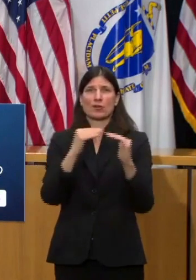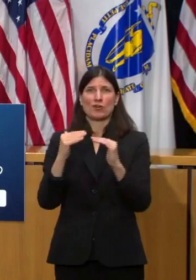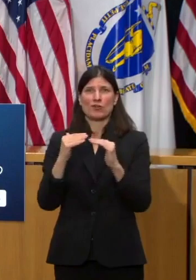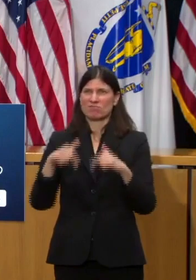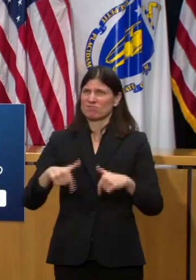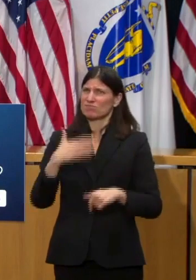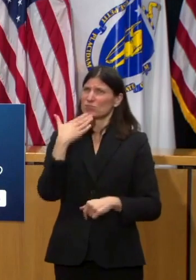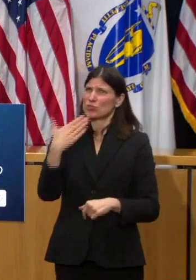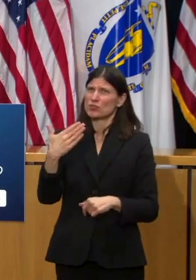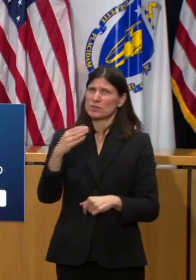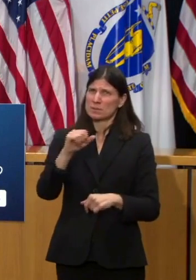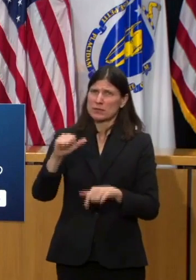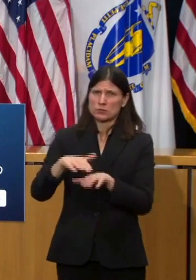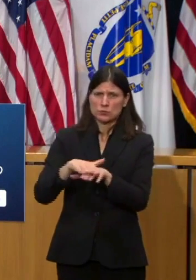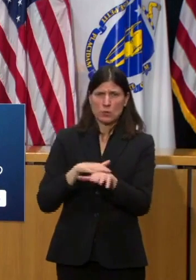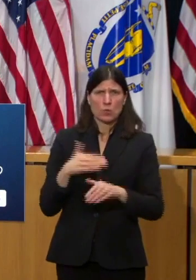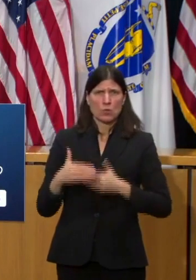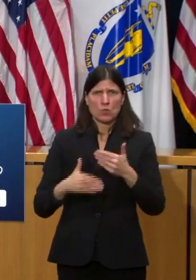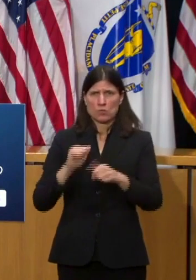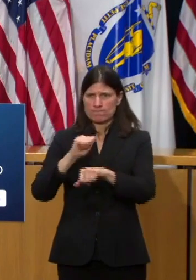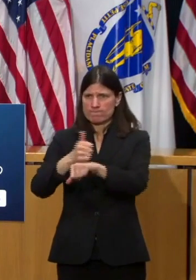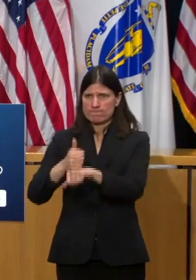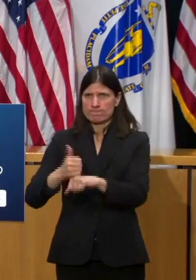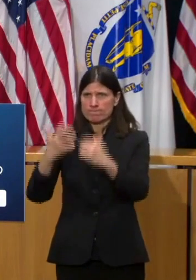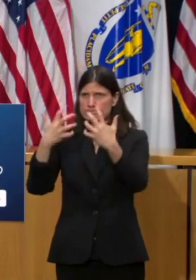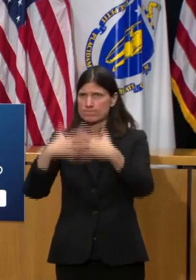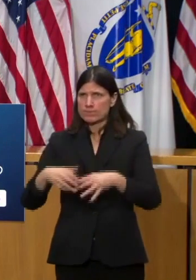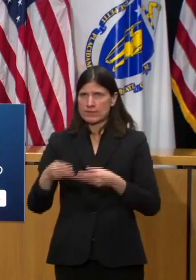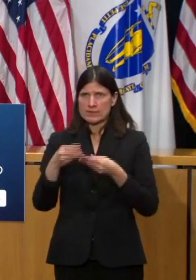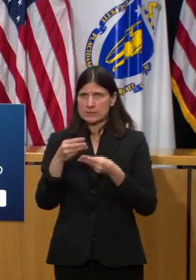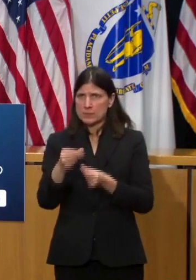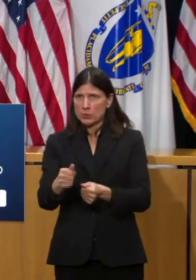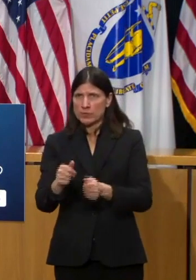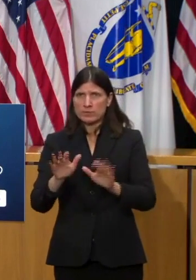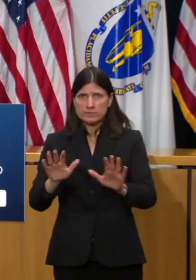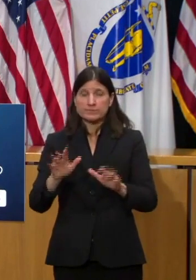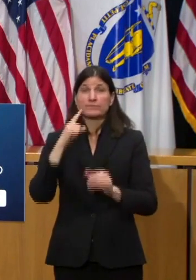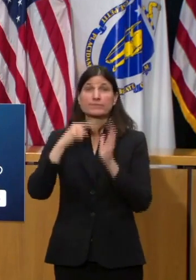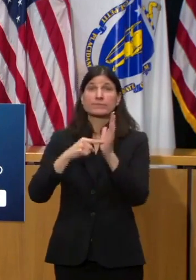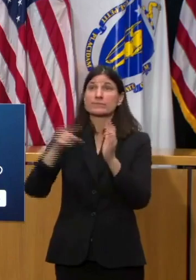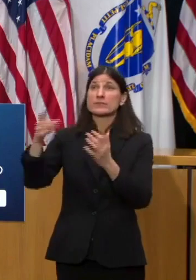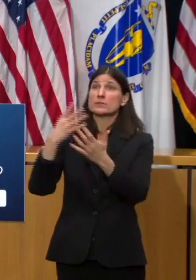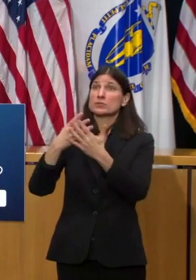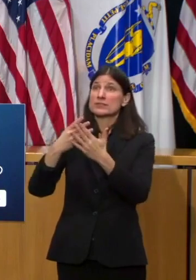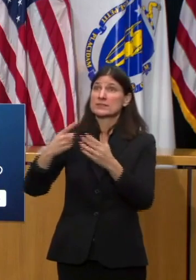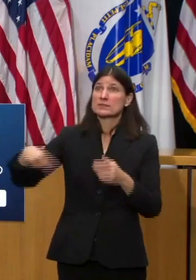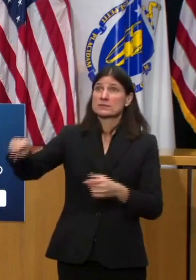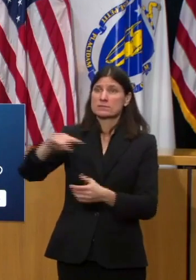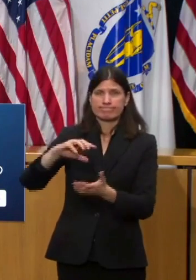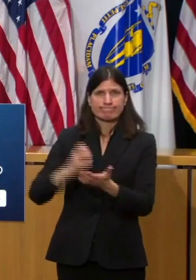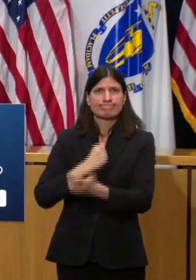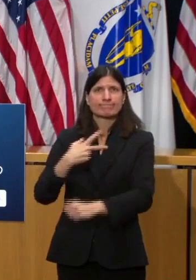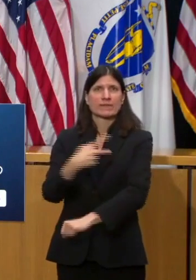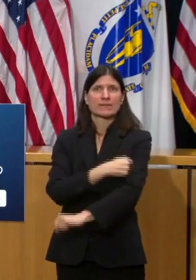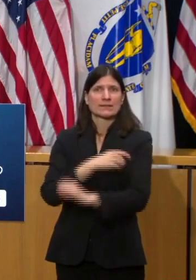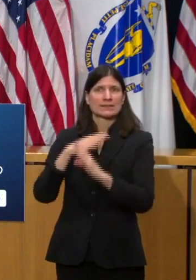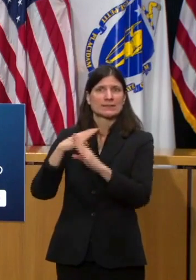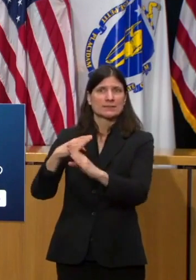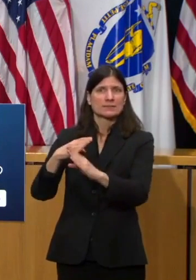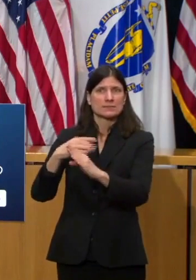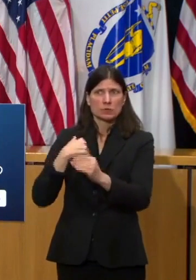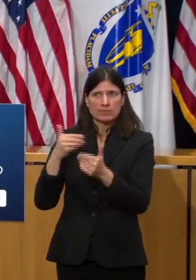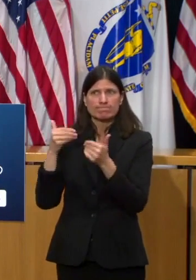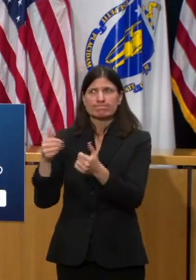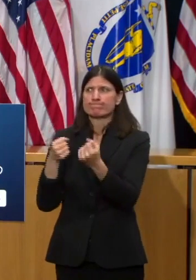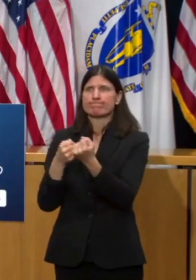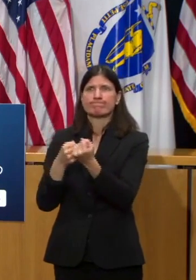vaccinate within our correctional facilities. We were also one of the few sites well, a few states, and I think, again, we may have been the only